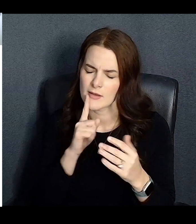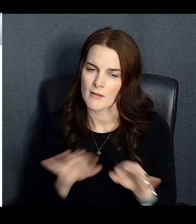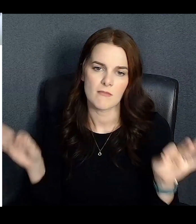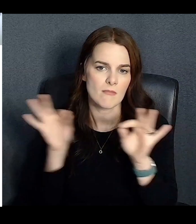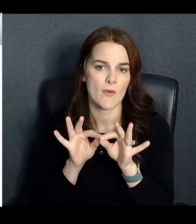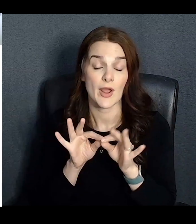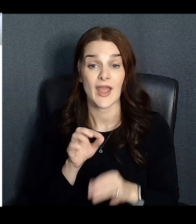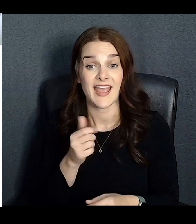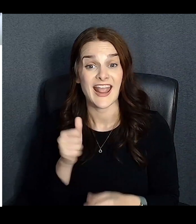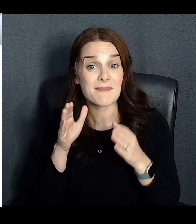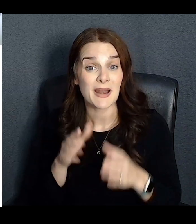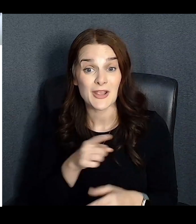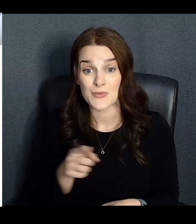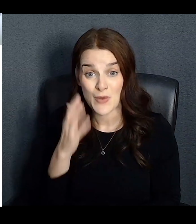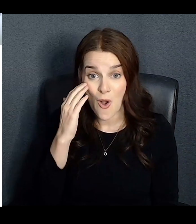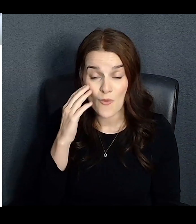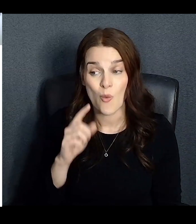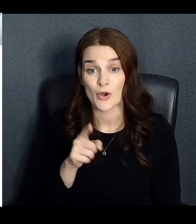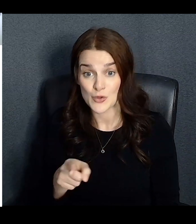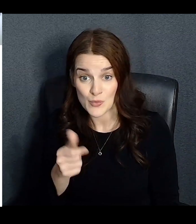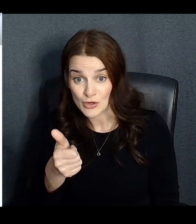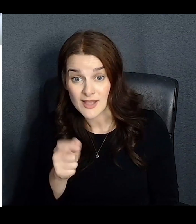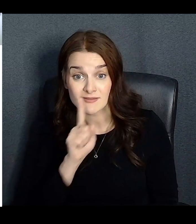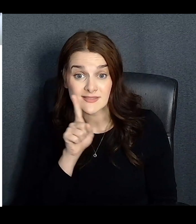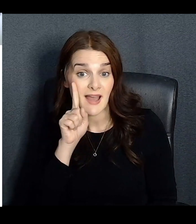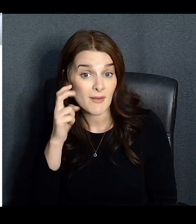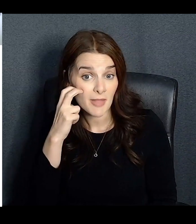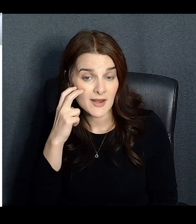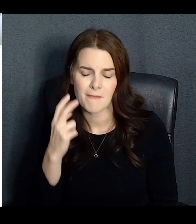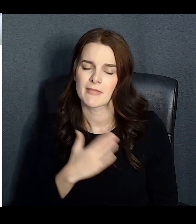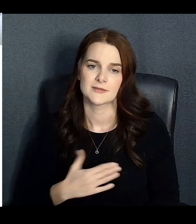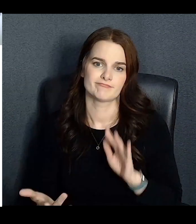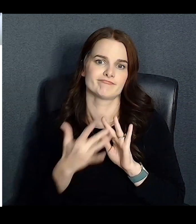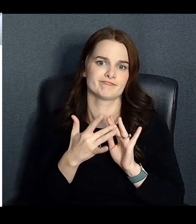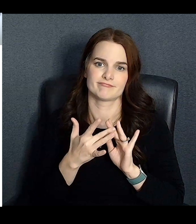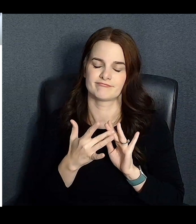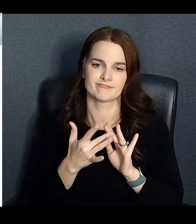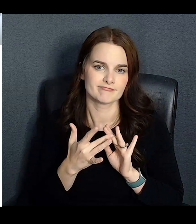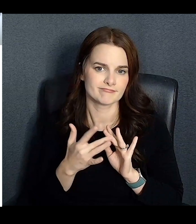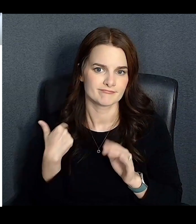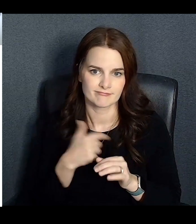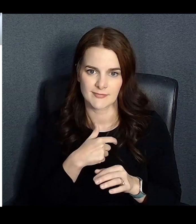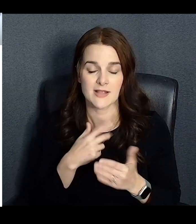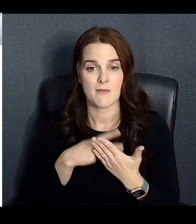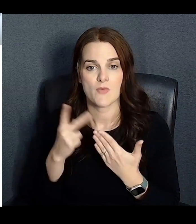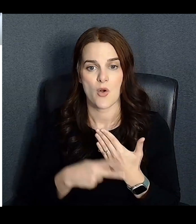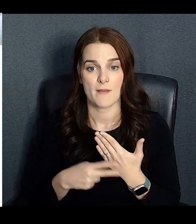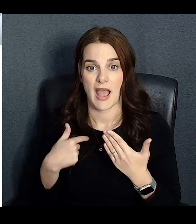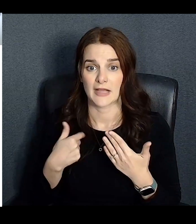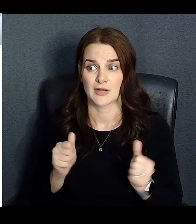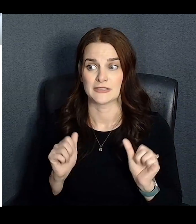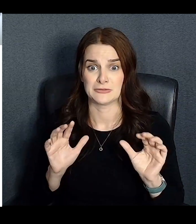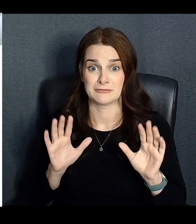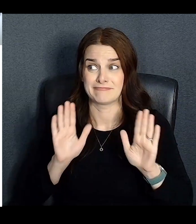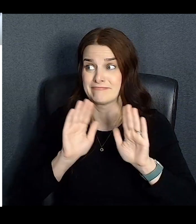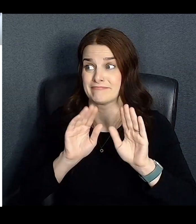you know anyone, or if you yourself are deafblind, please reach out to us. This is a program that I personally try